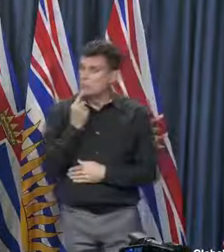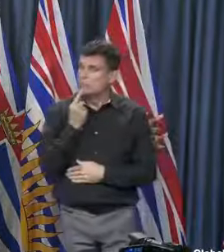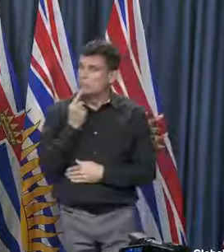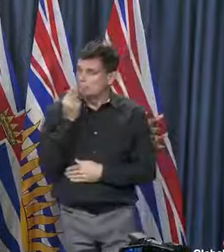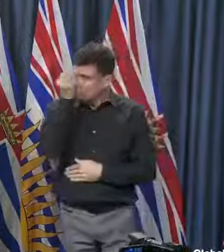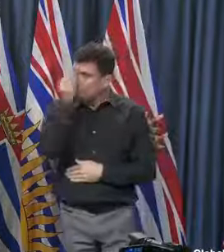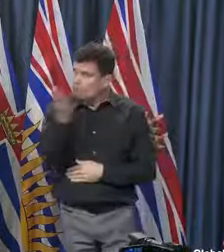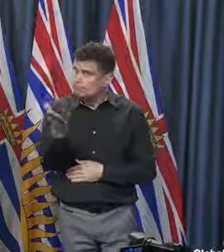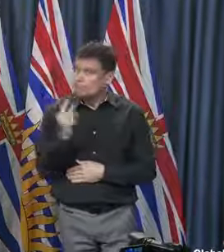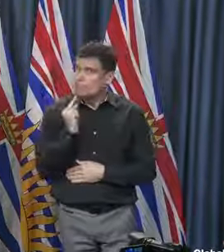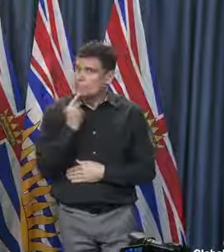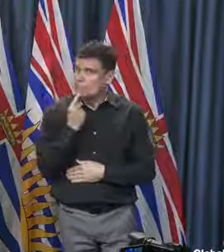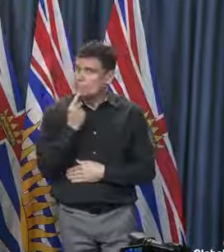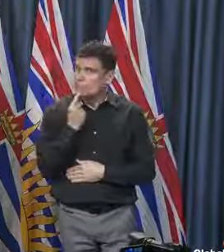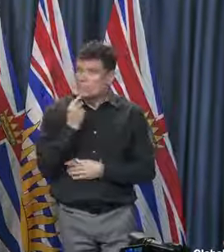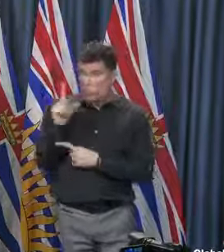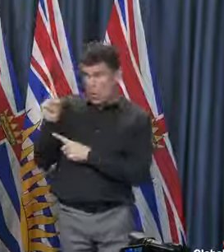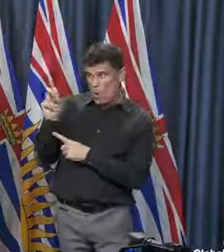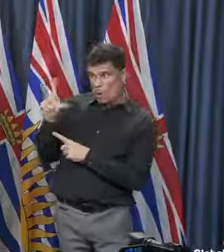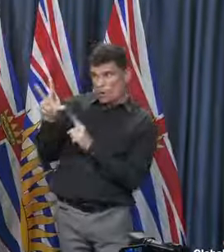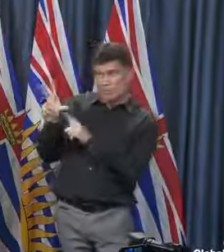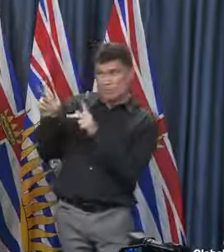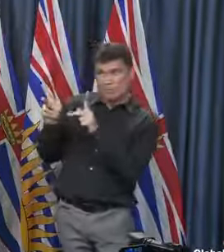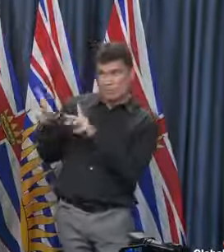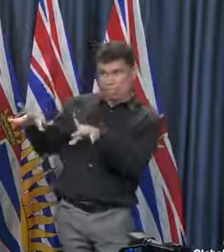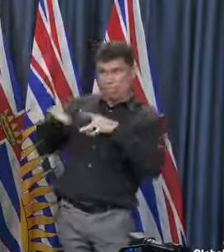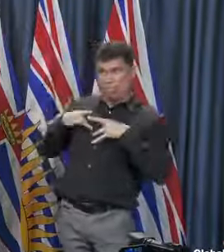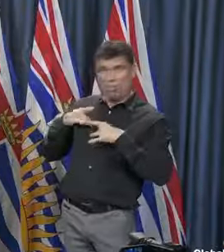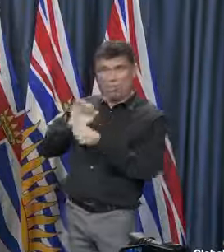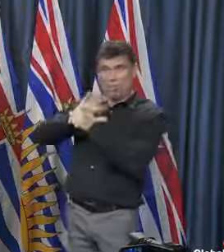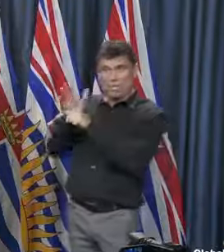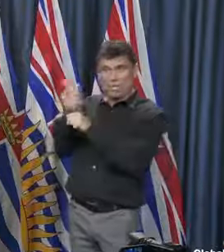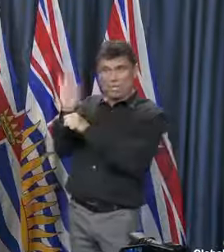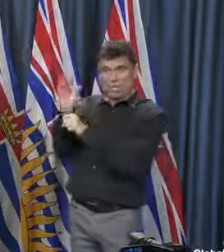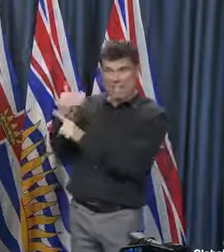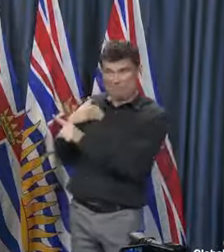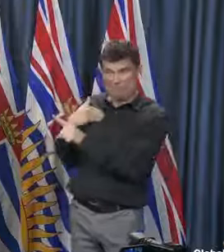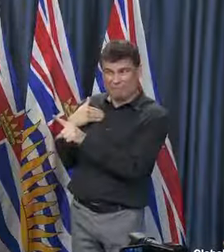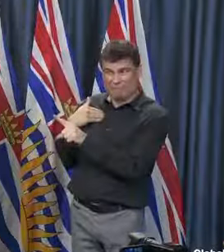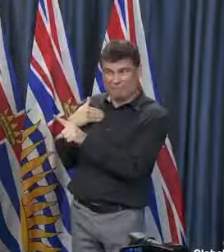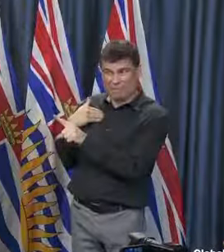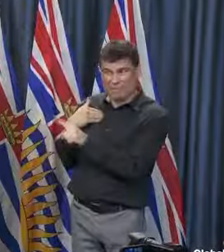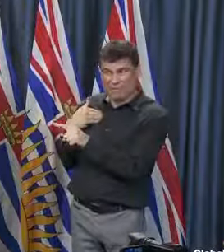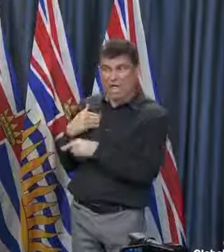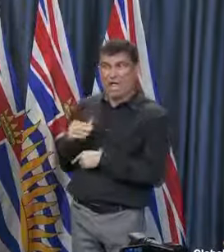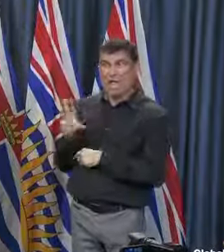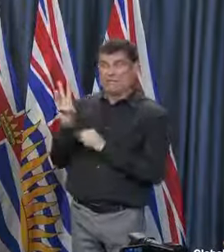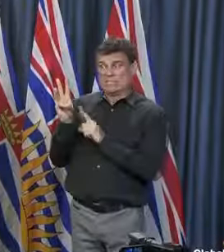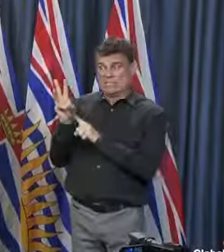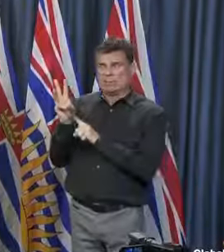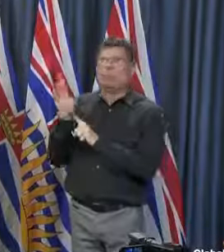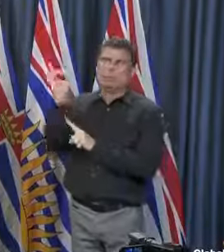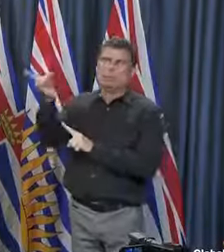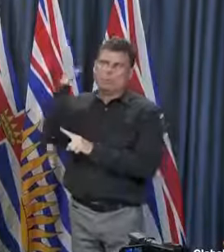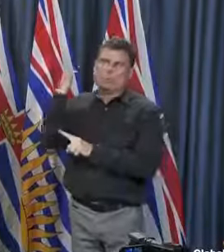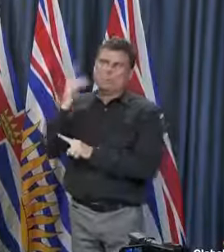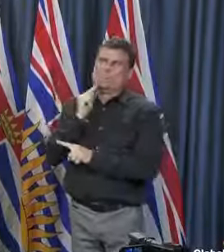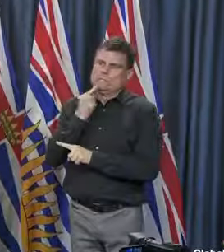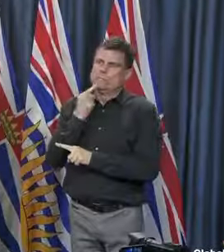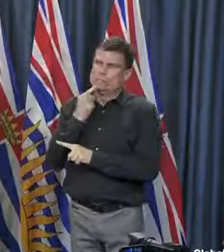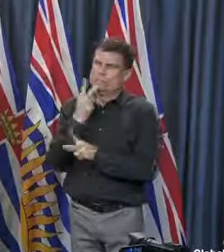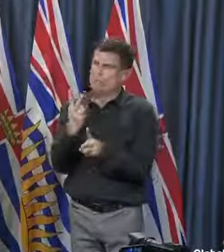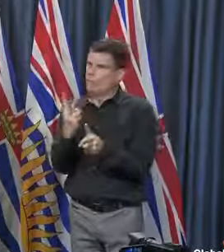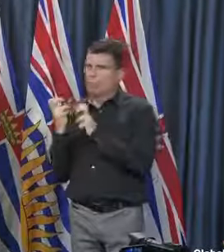British Columbia. 6 of them, and 6 alone, are currently in acute care. 4 people in total